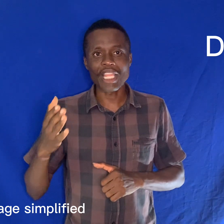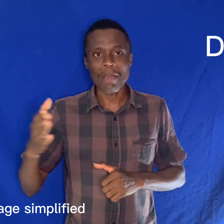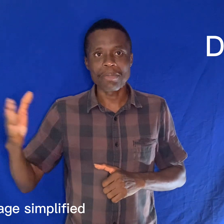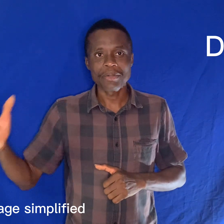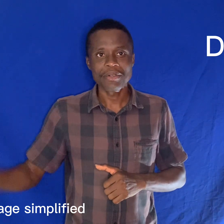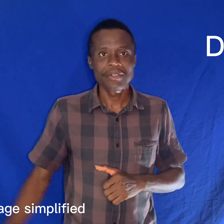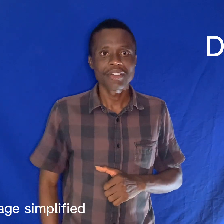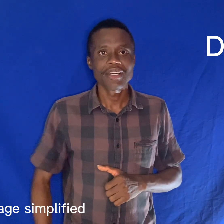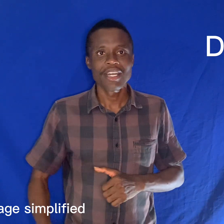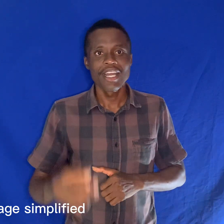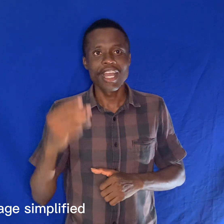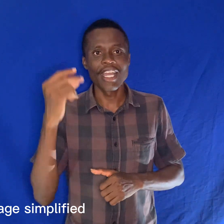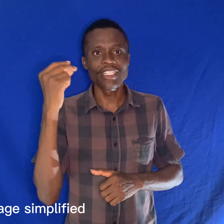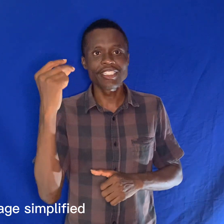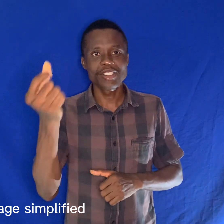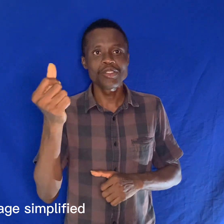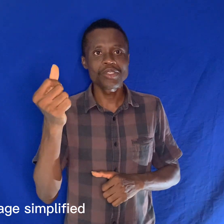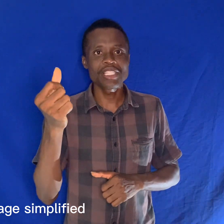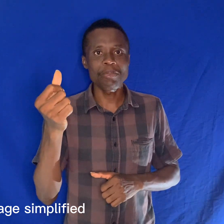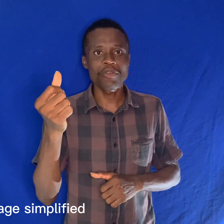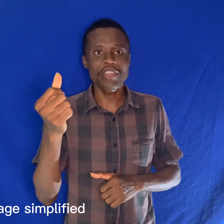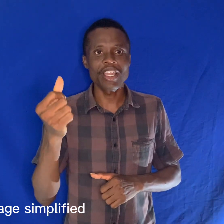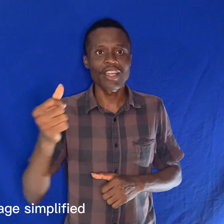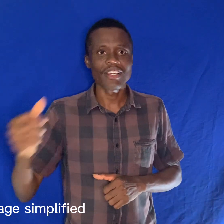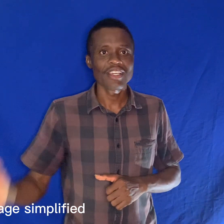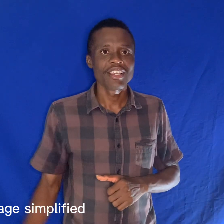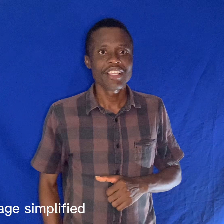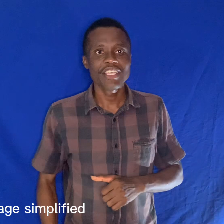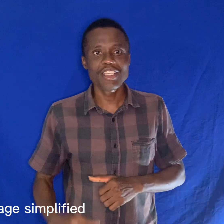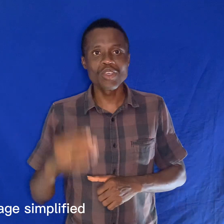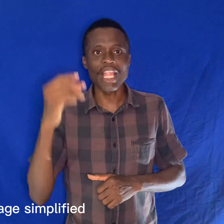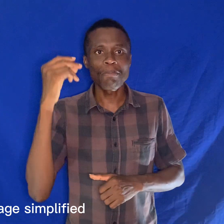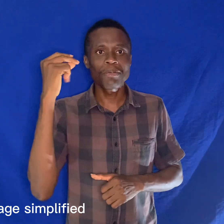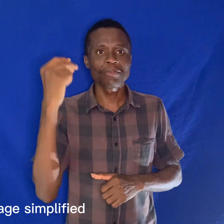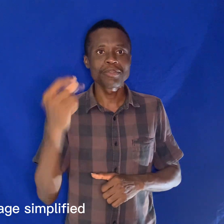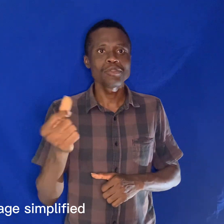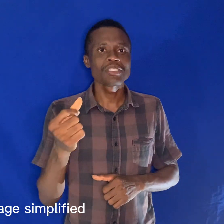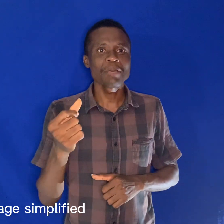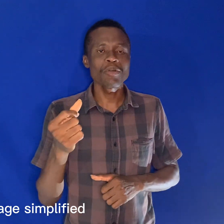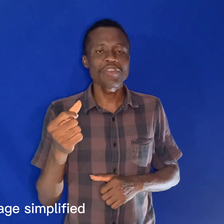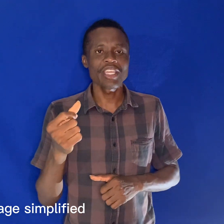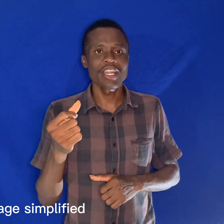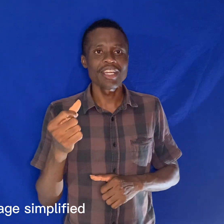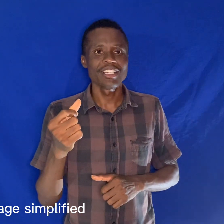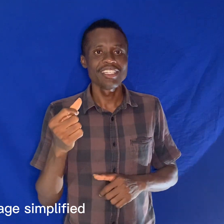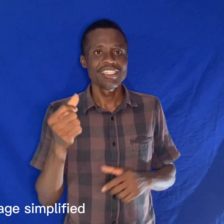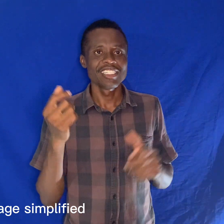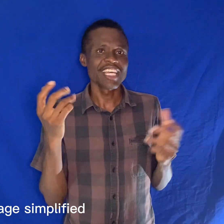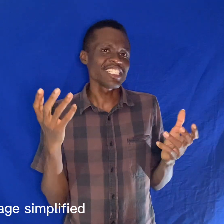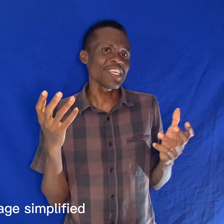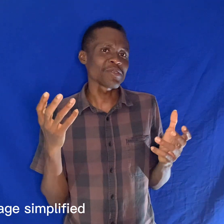lap and you snap your finger. You hit your lap, you snap your finger. That is how to sign